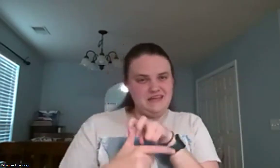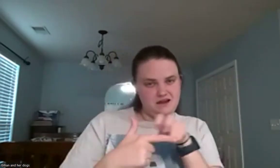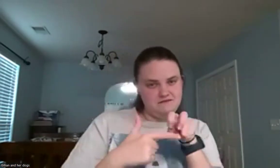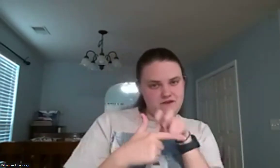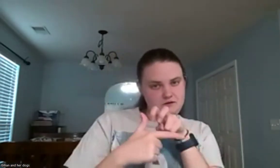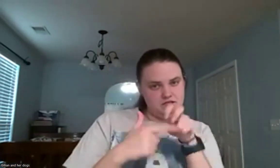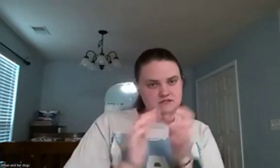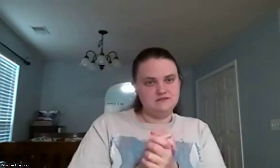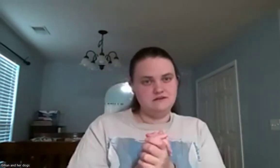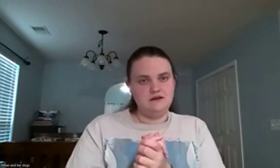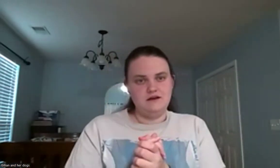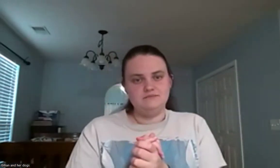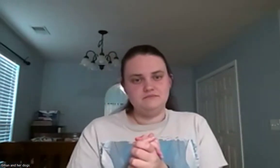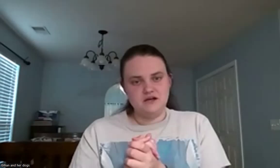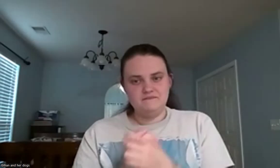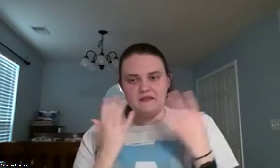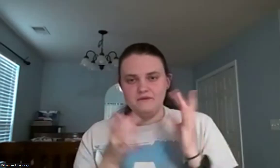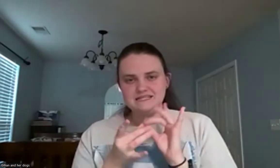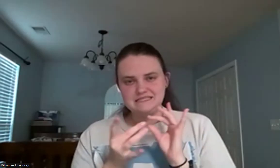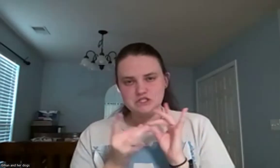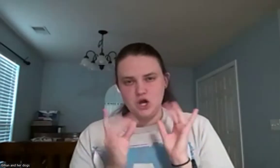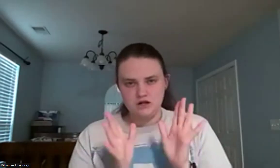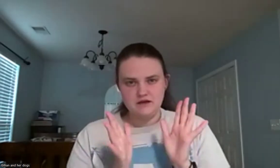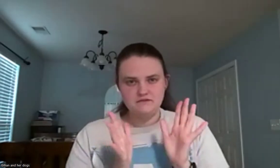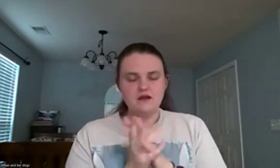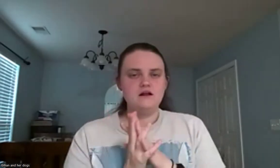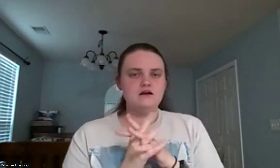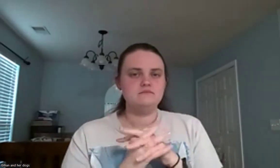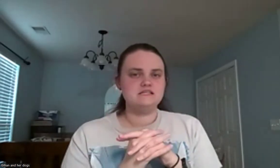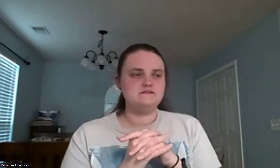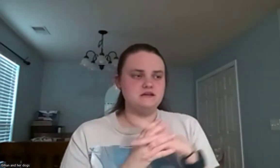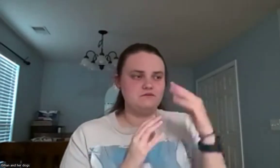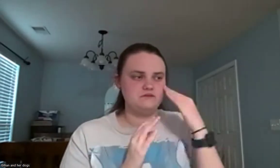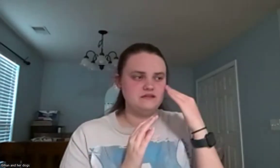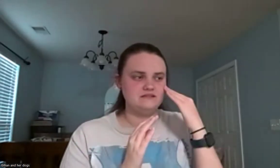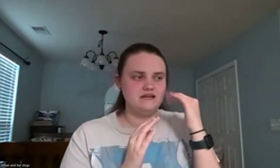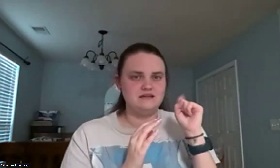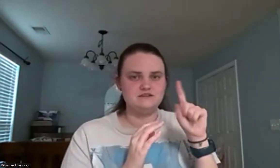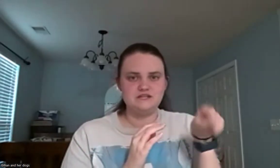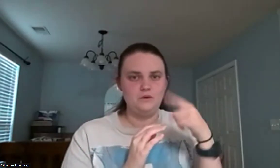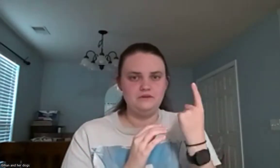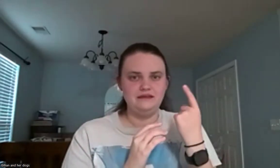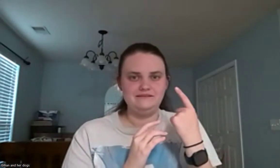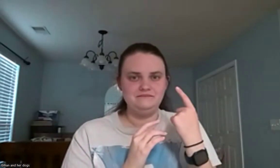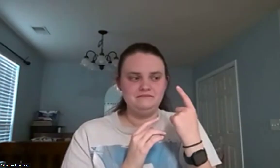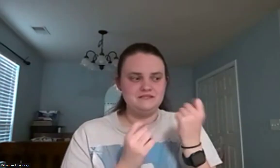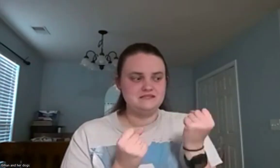kind of varies. But I always like to talk about that because I feel like everyone thinks that ASL is the only